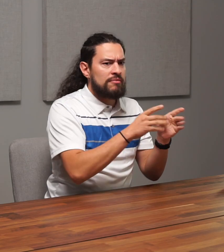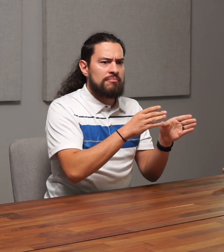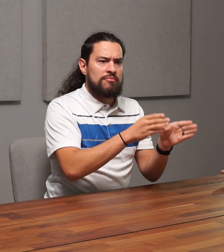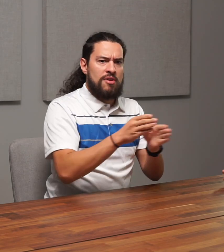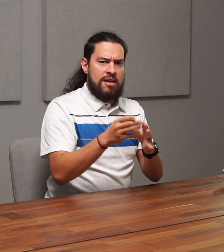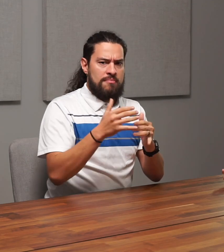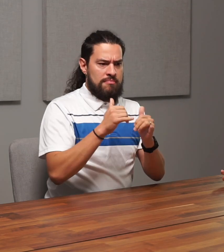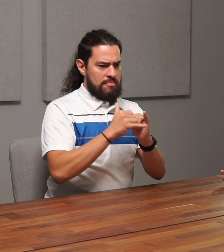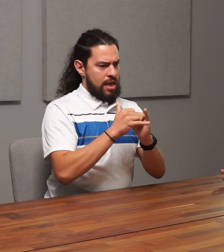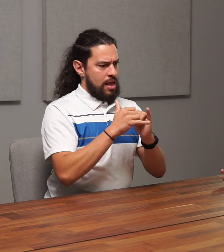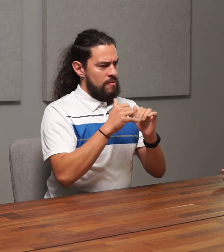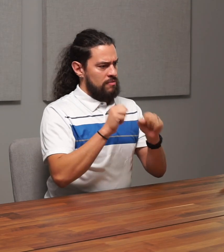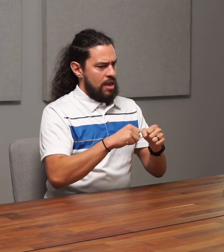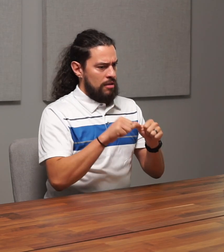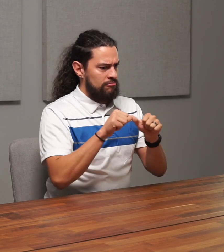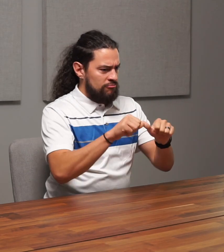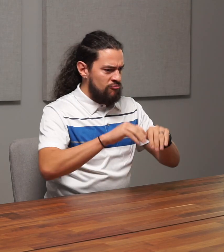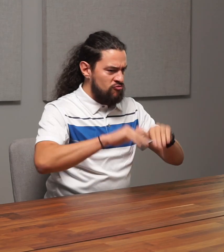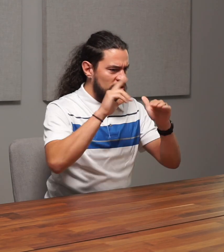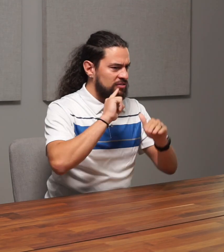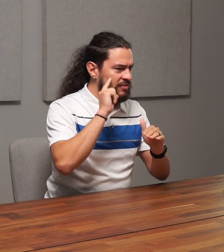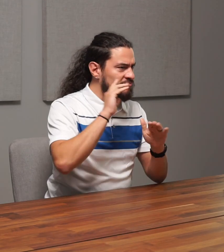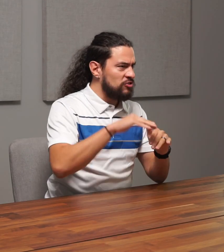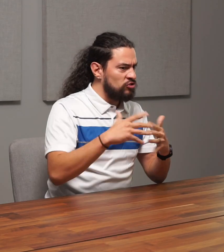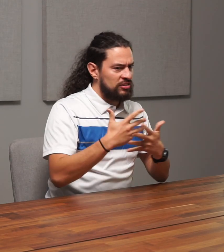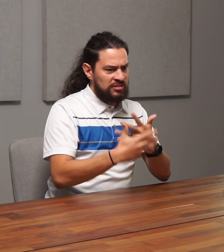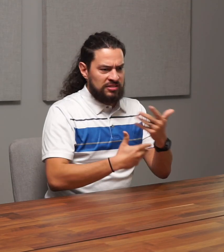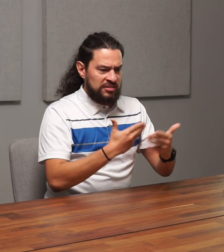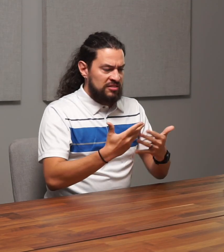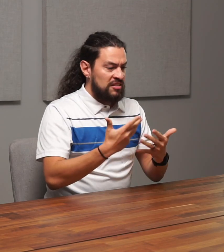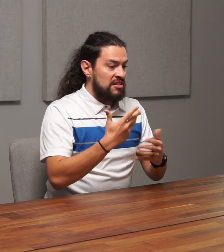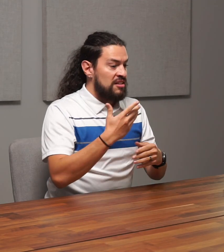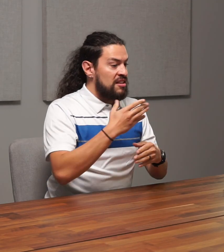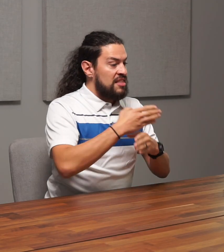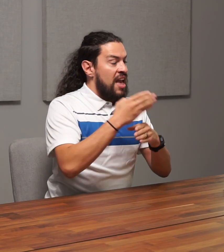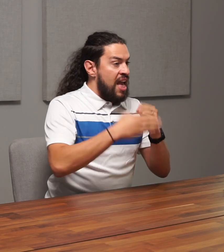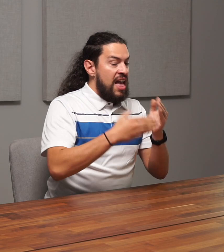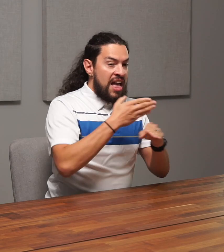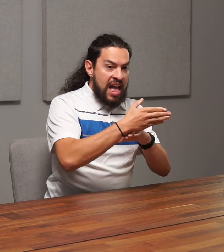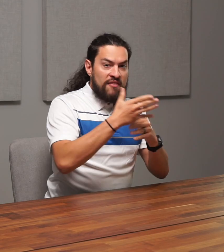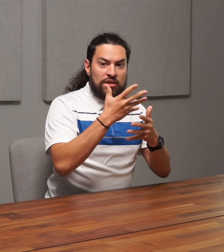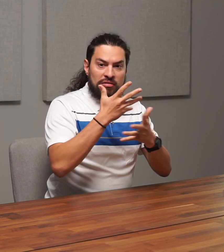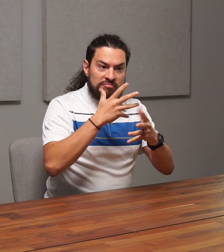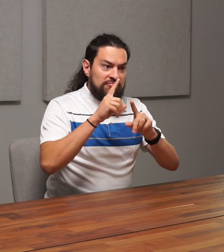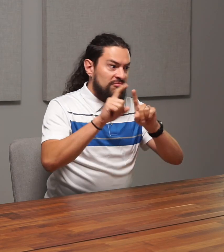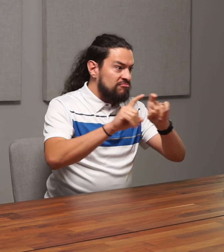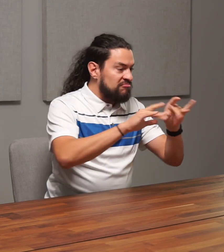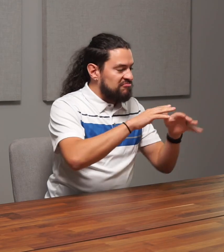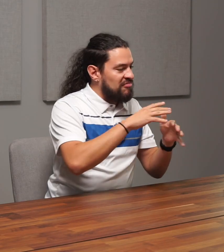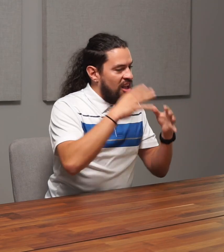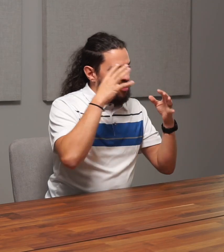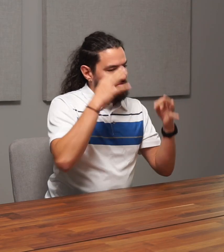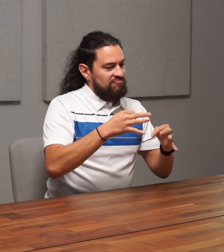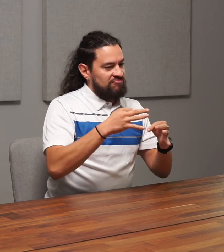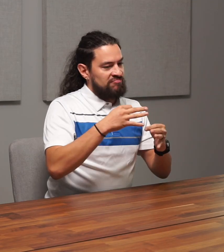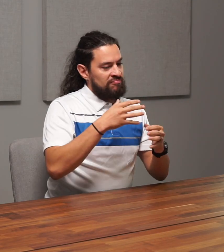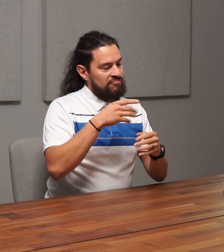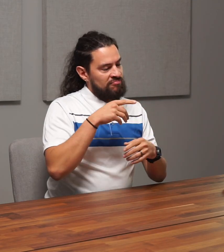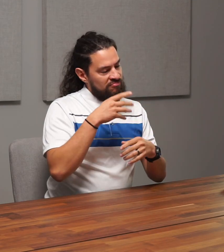parents are educators so they went ahead and started to research what does it look like to have deaf children what's the best decision